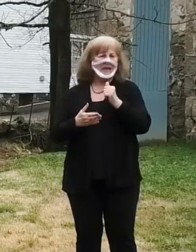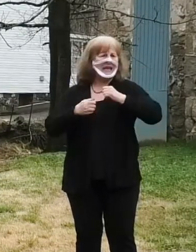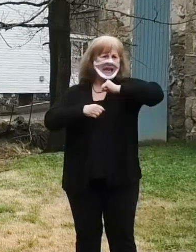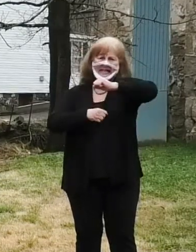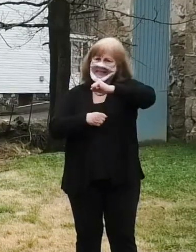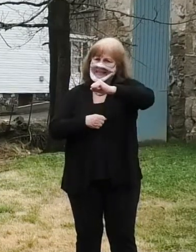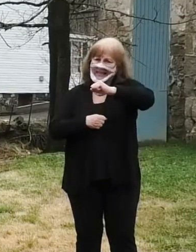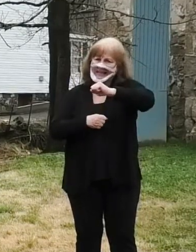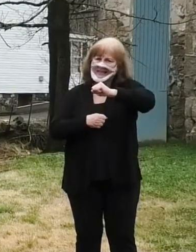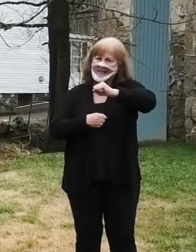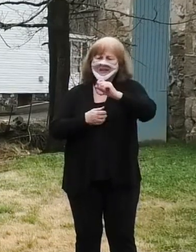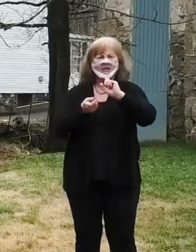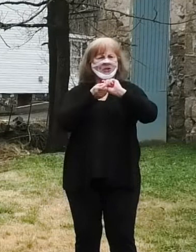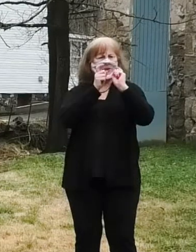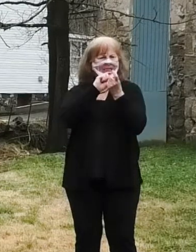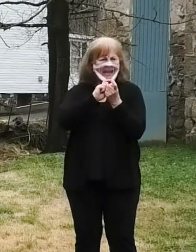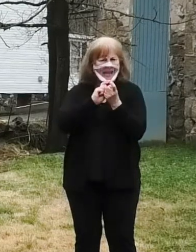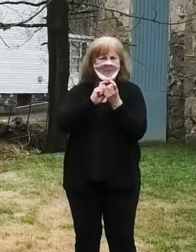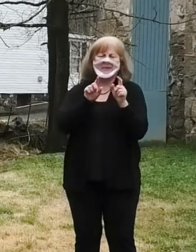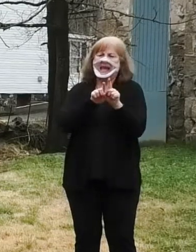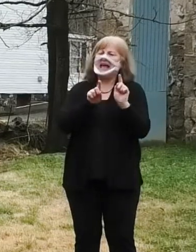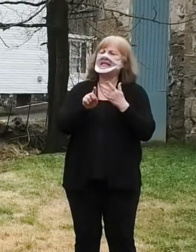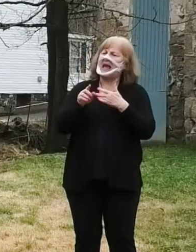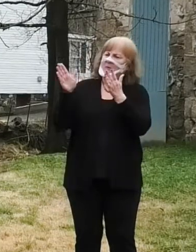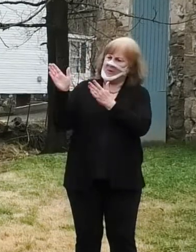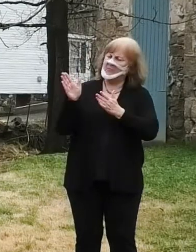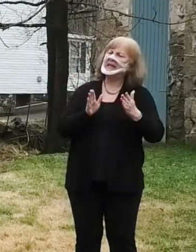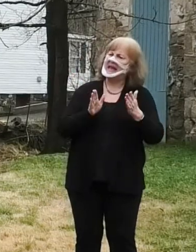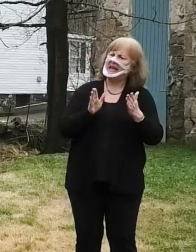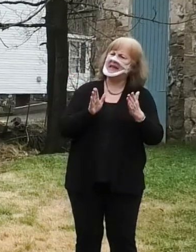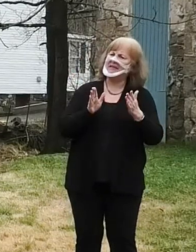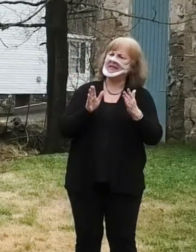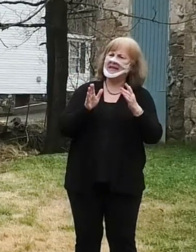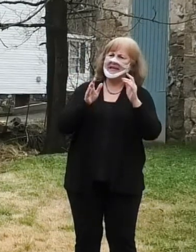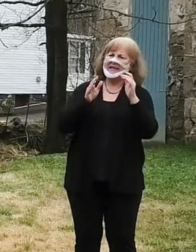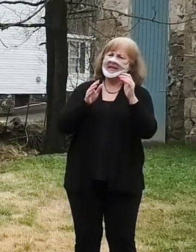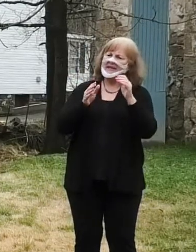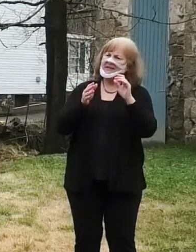hesitate to adapt as our plan needs.